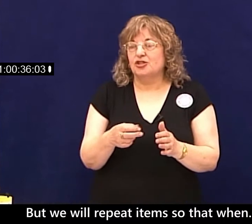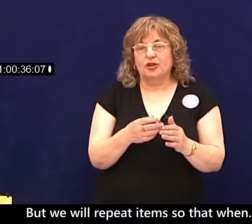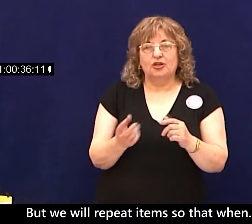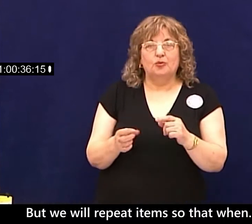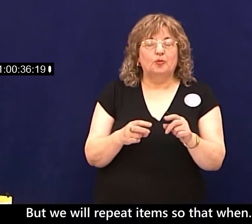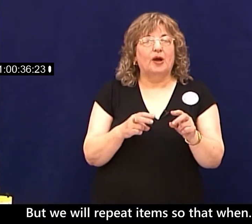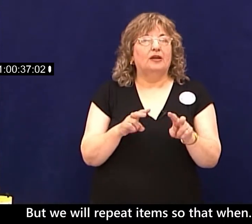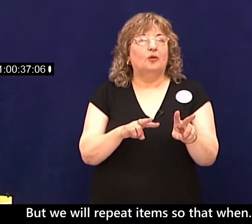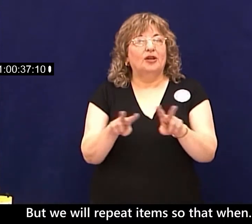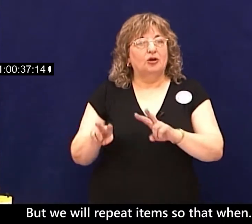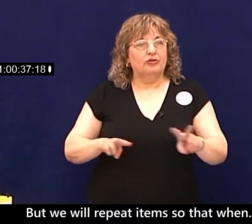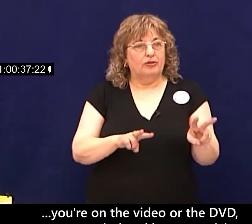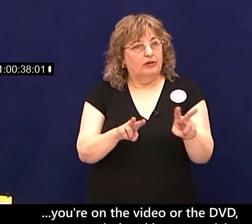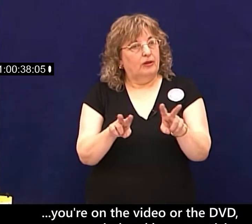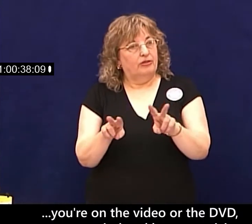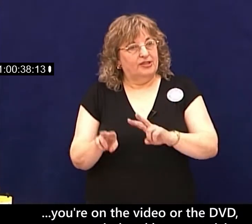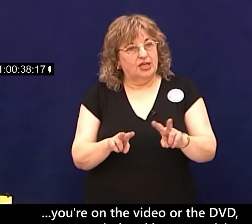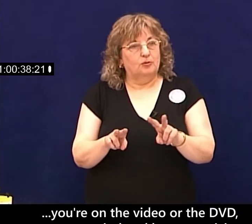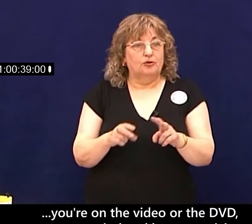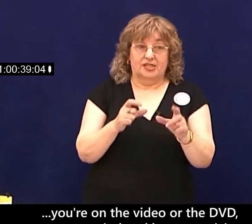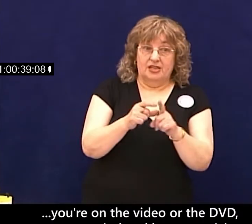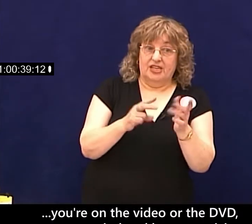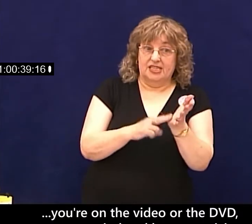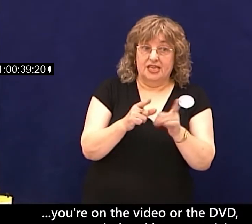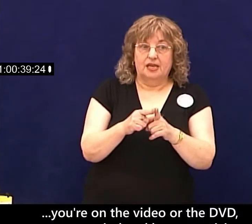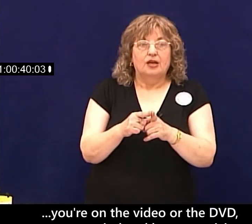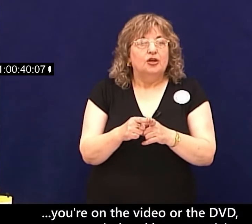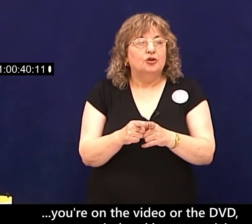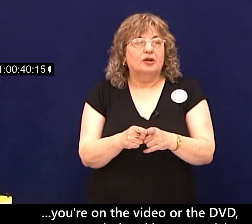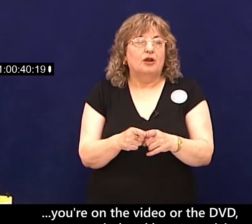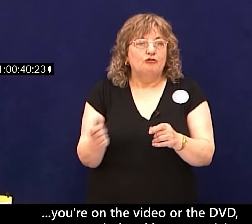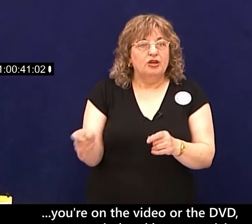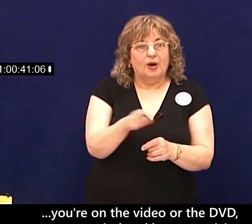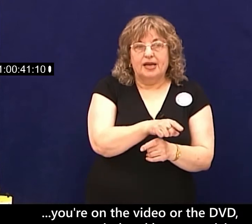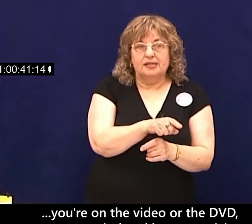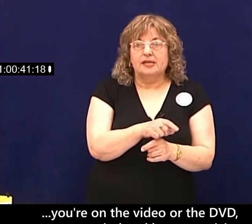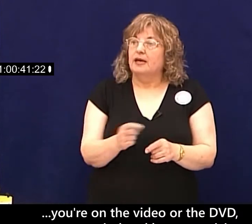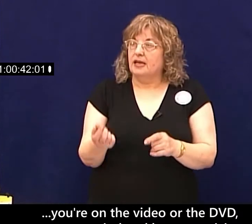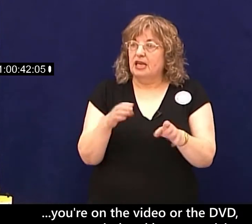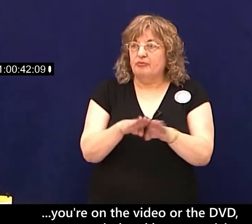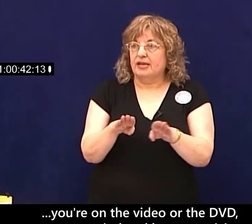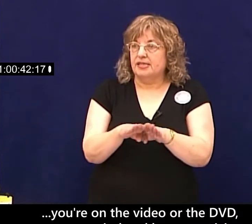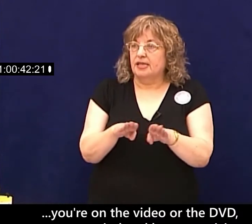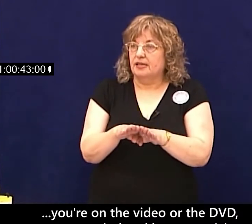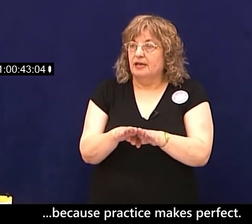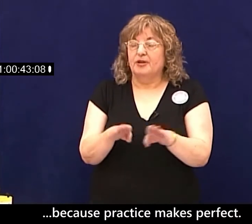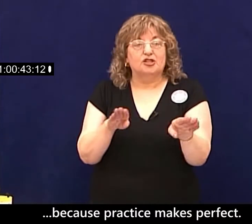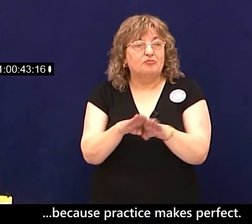that you, when you're on the video or the DVD, you can rewind and keep practicing, because